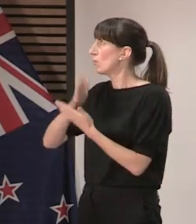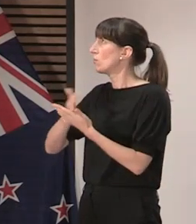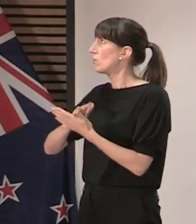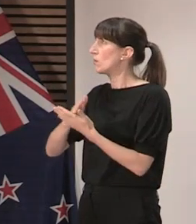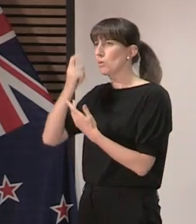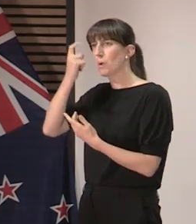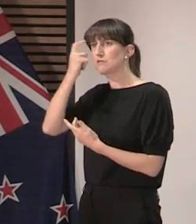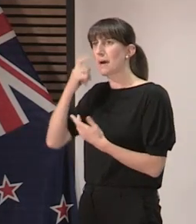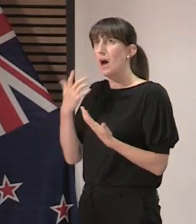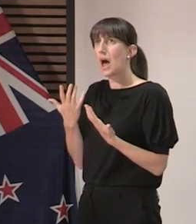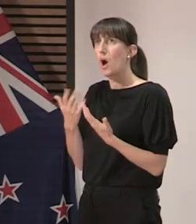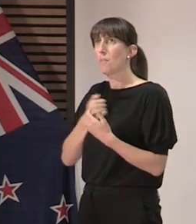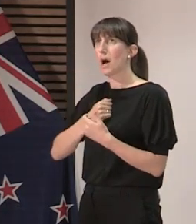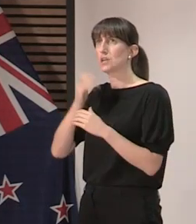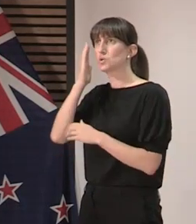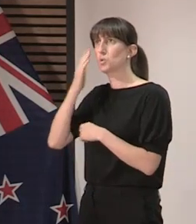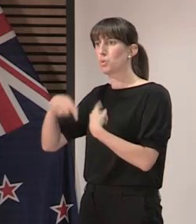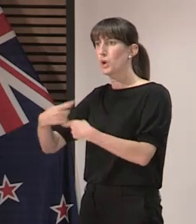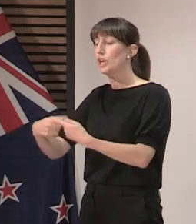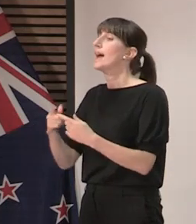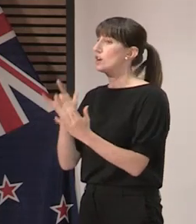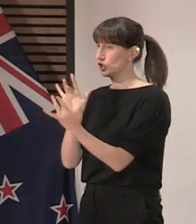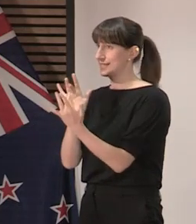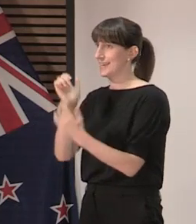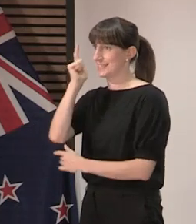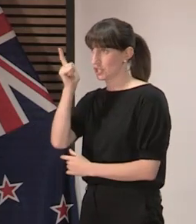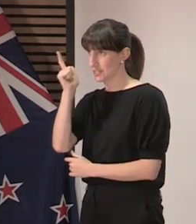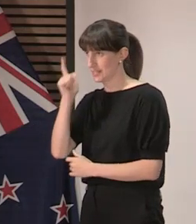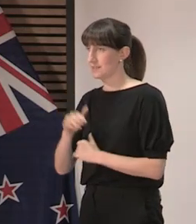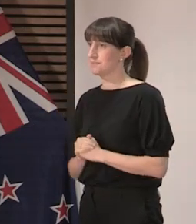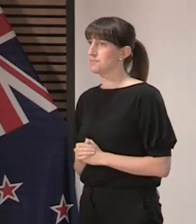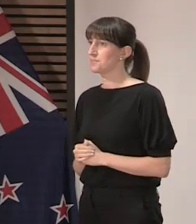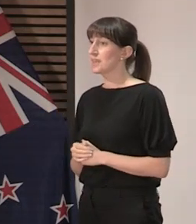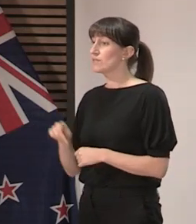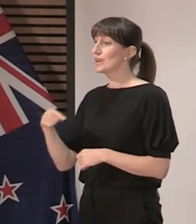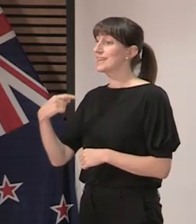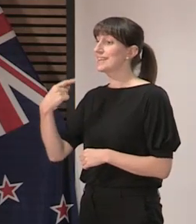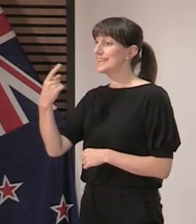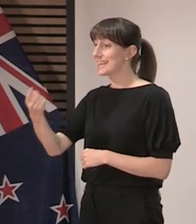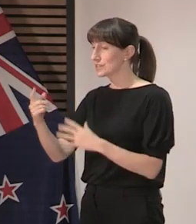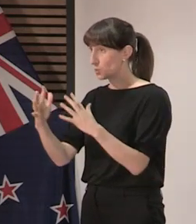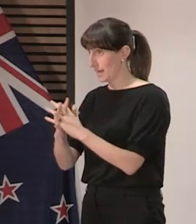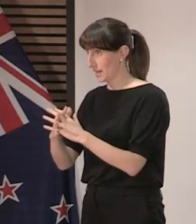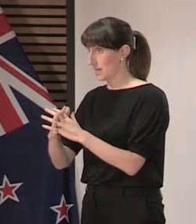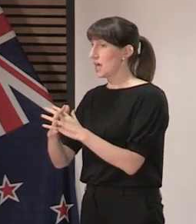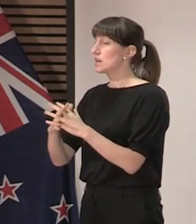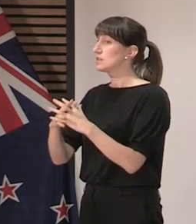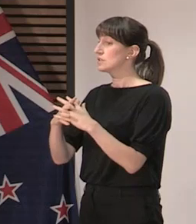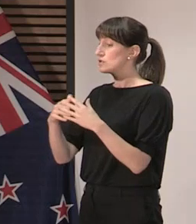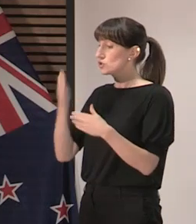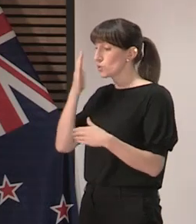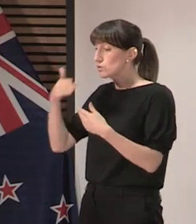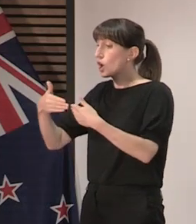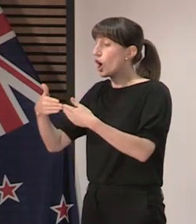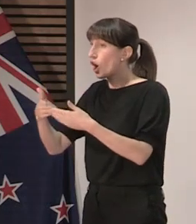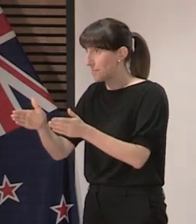questions. To prepare schools and early childhood centres to reopen next week, from today, we are allowing people to